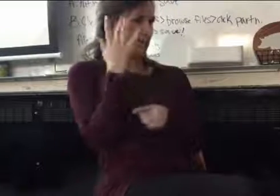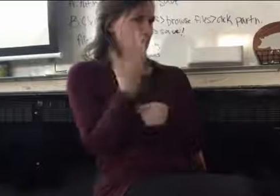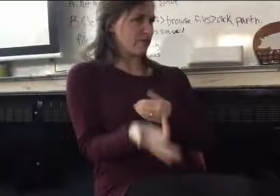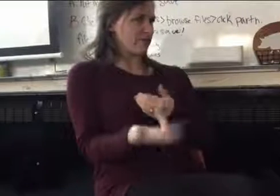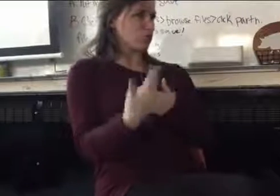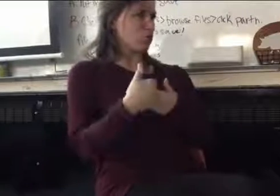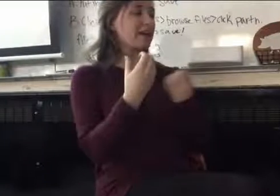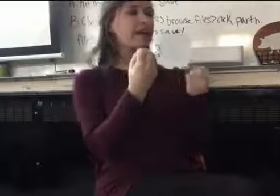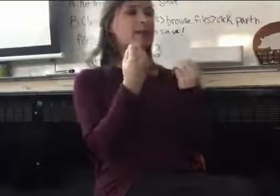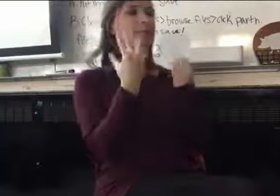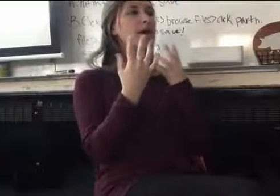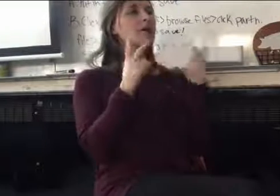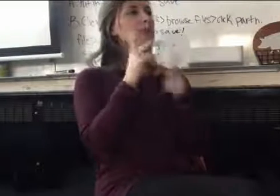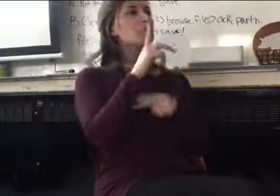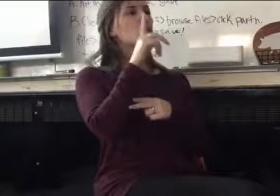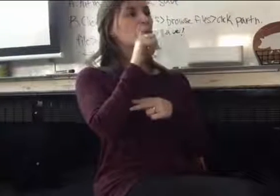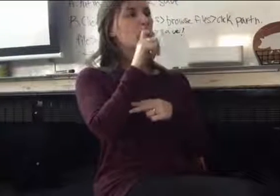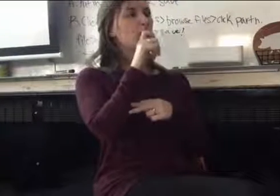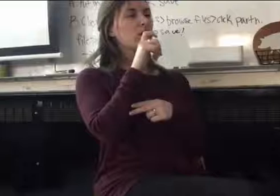amounts of